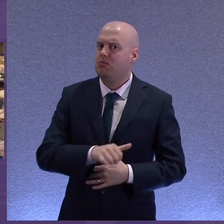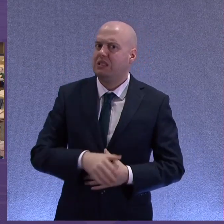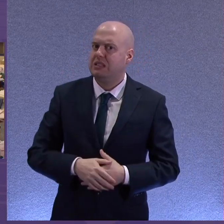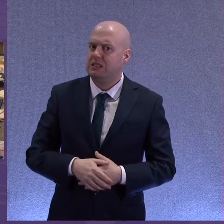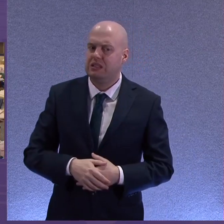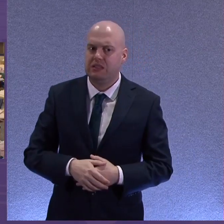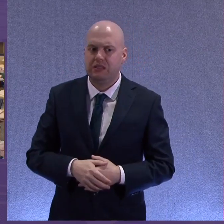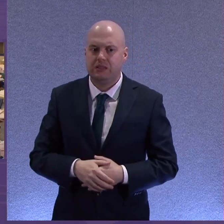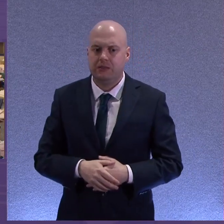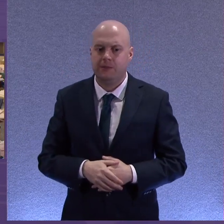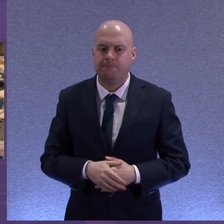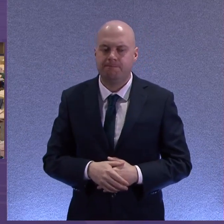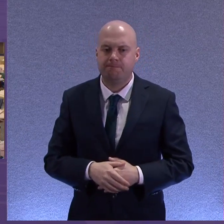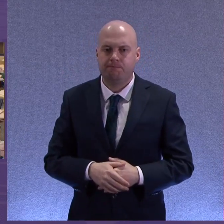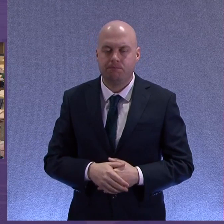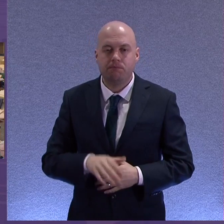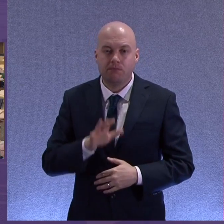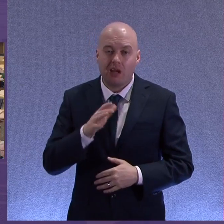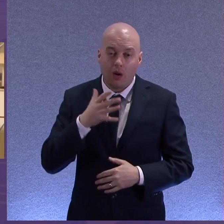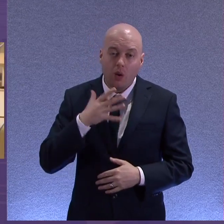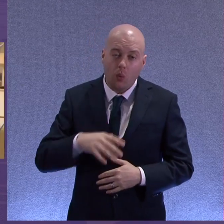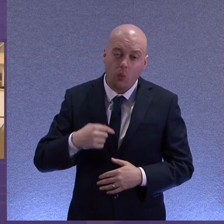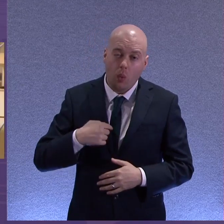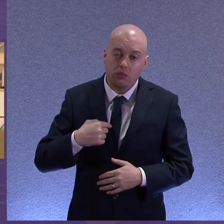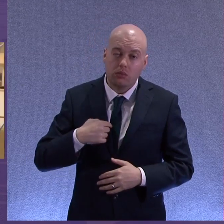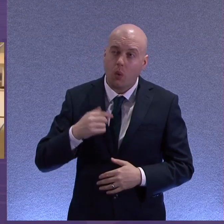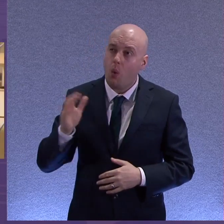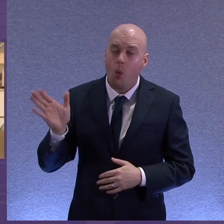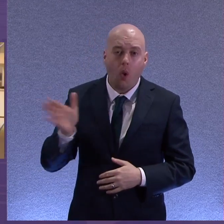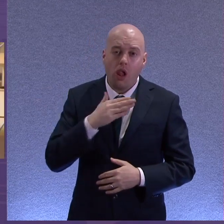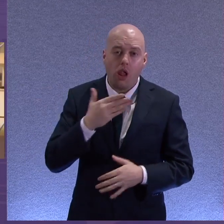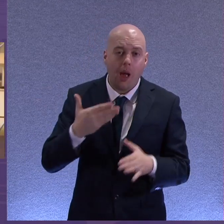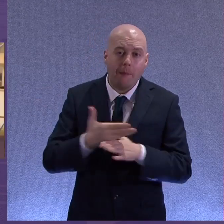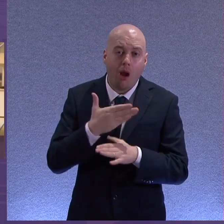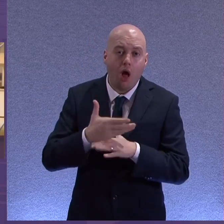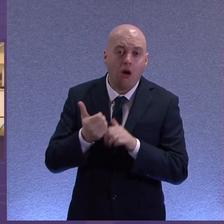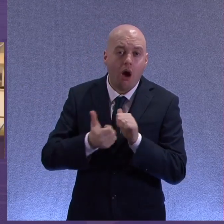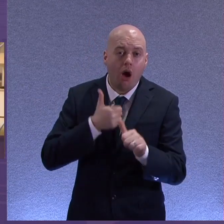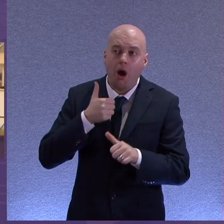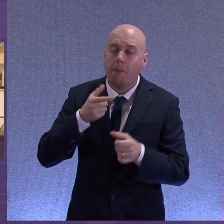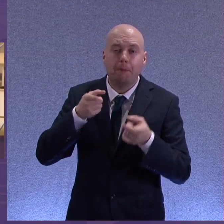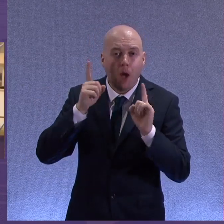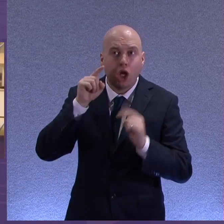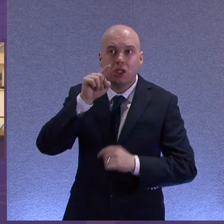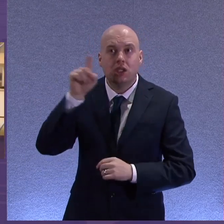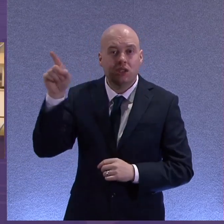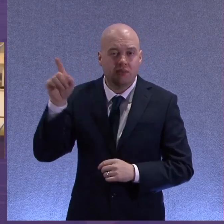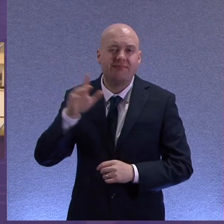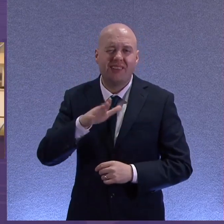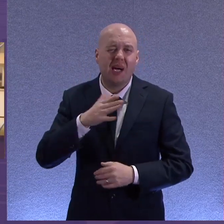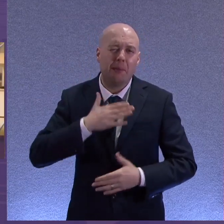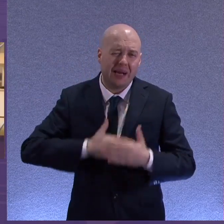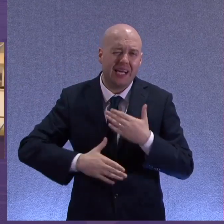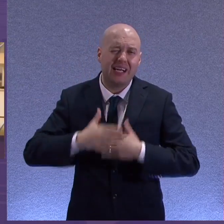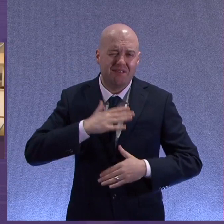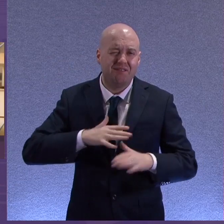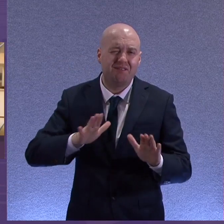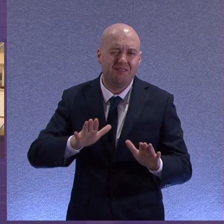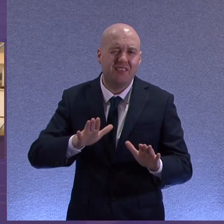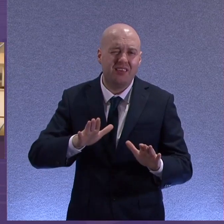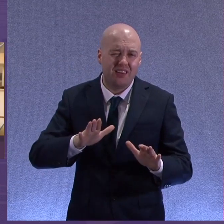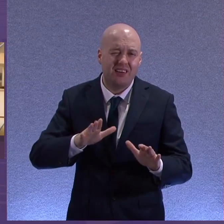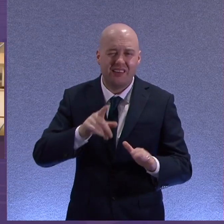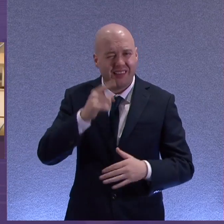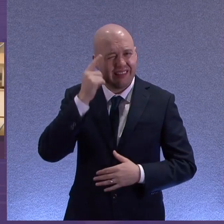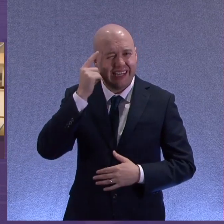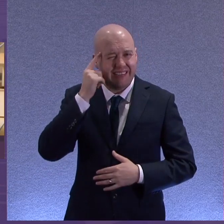I want all employers to behave responsibly, and I think the vast majority of employers are behaving responsibly. If somebody is running